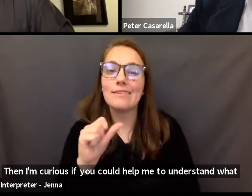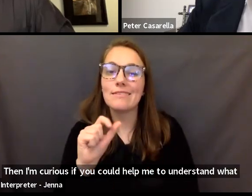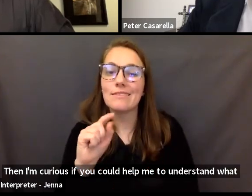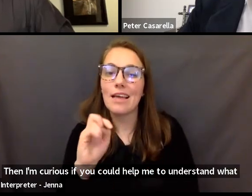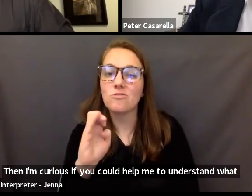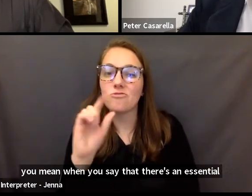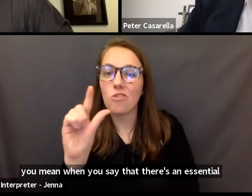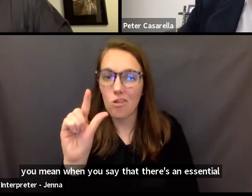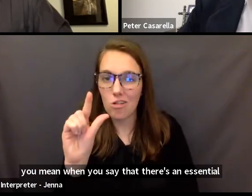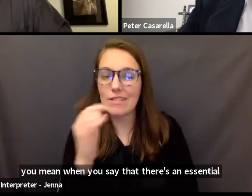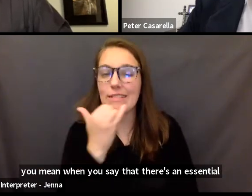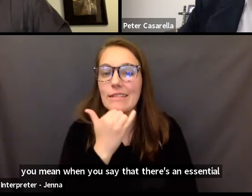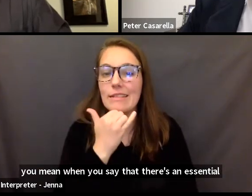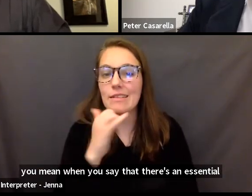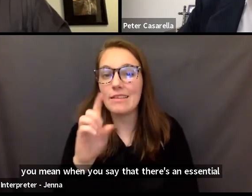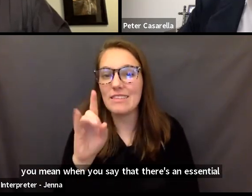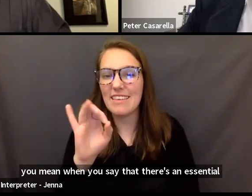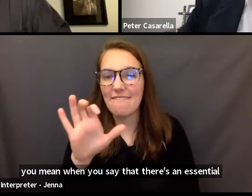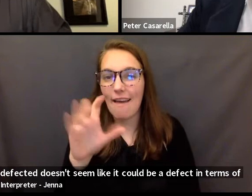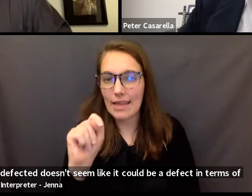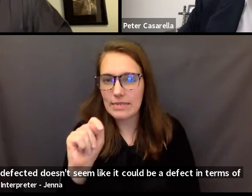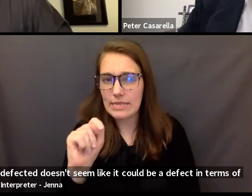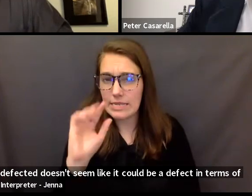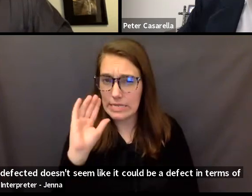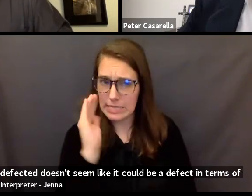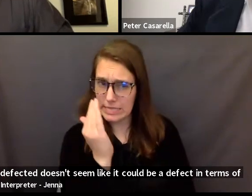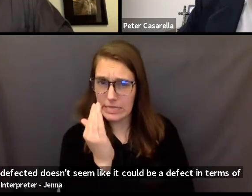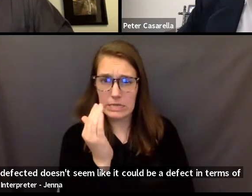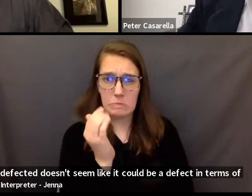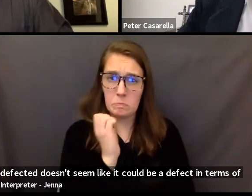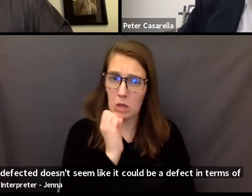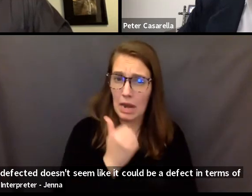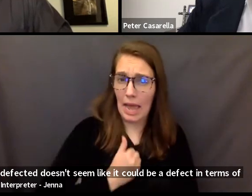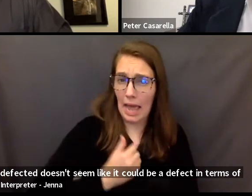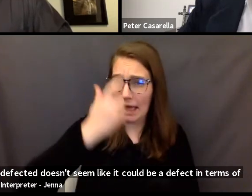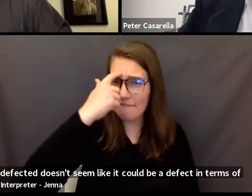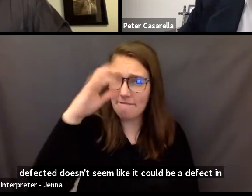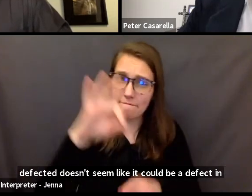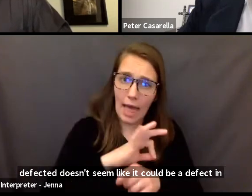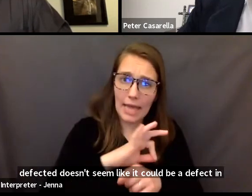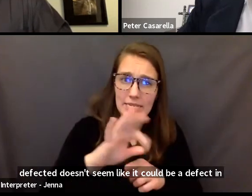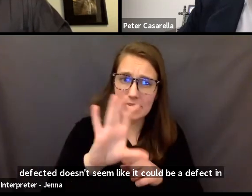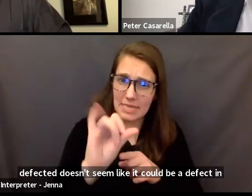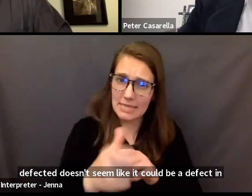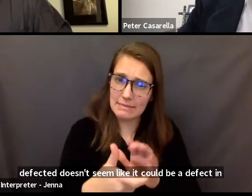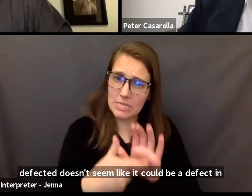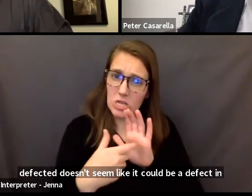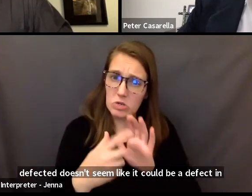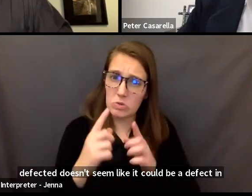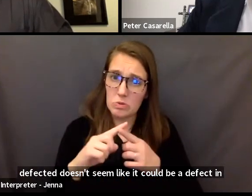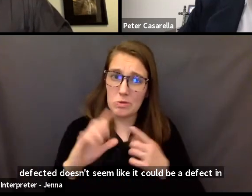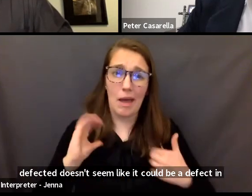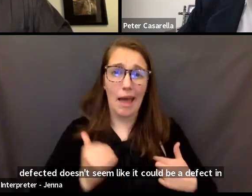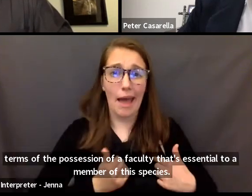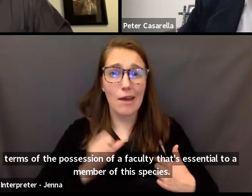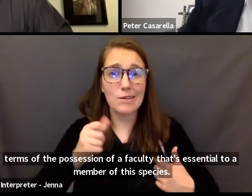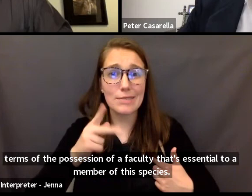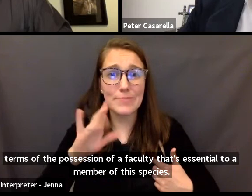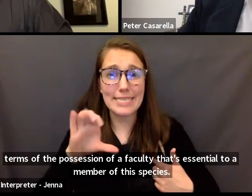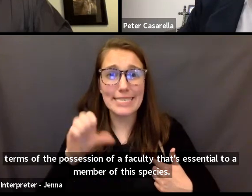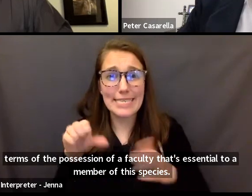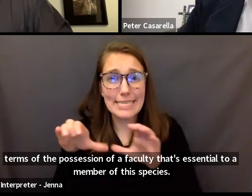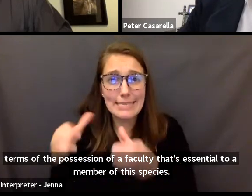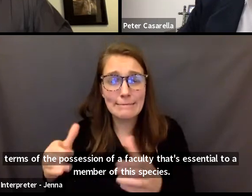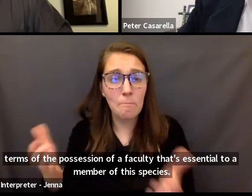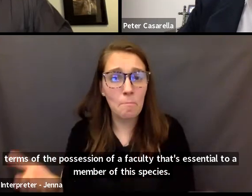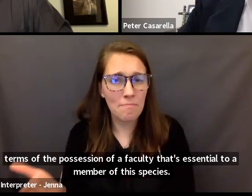like it could be a defect in terms of the possession of a faculty that's essential to a member of this species. So if it's not